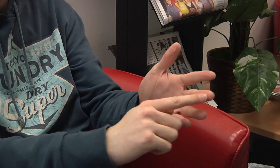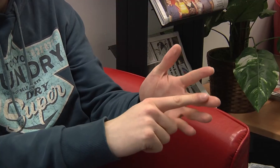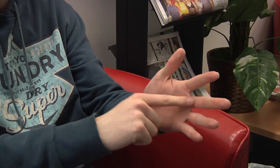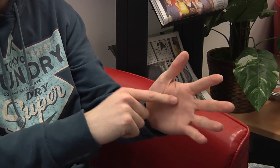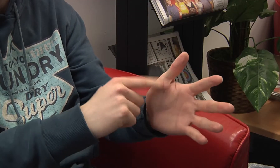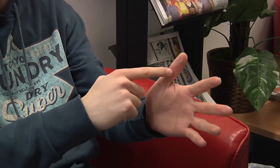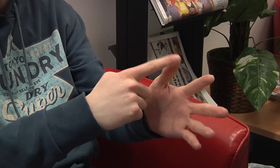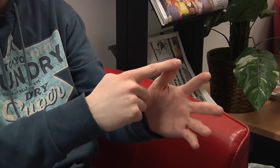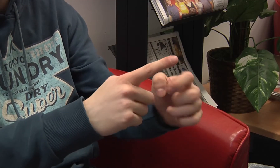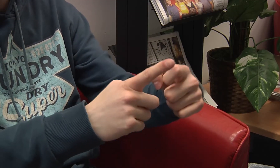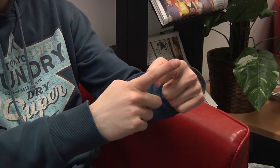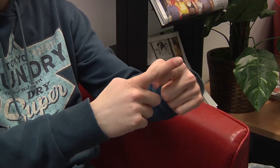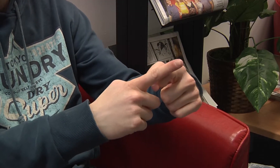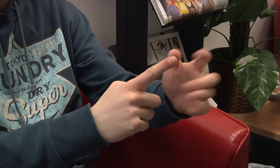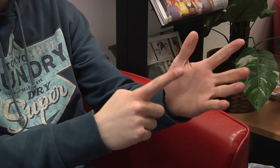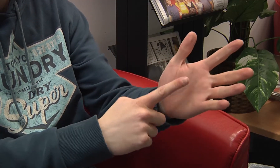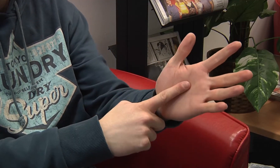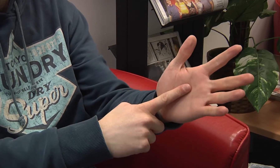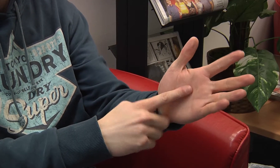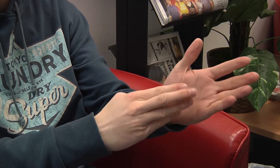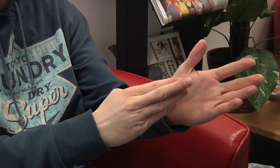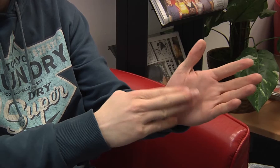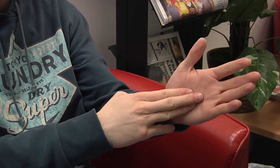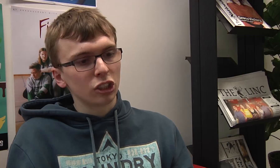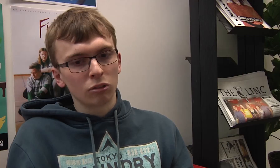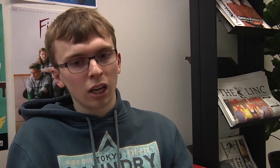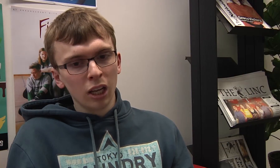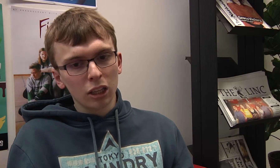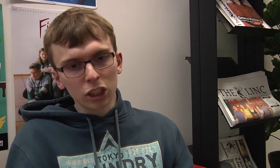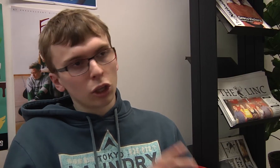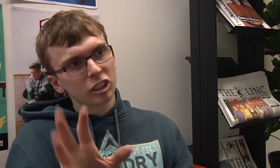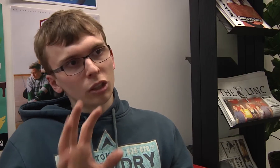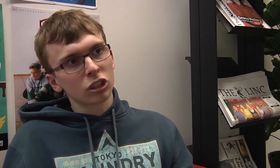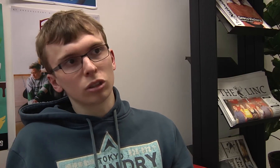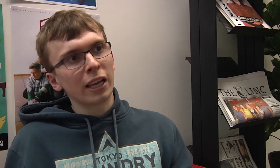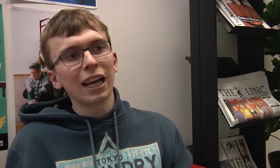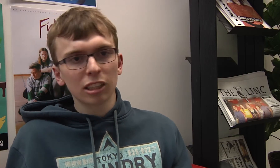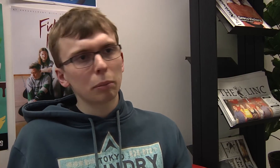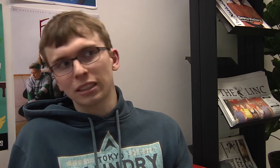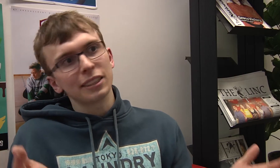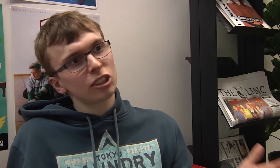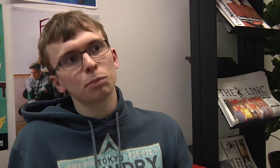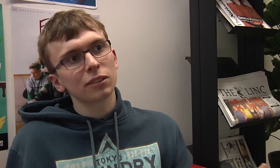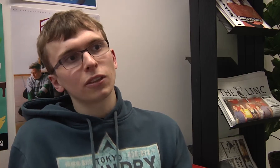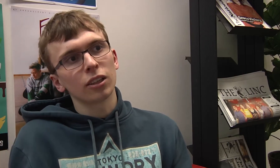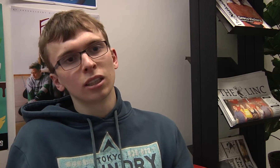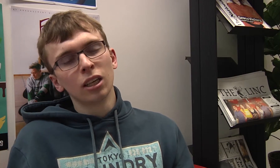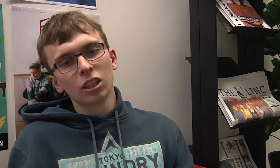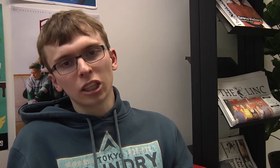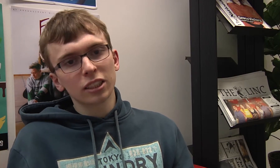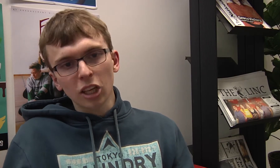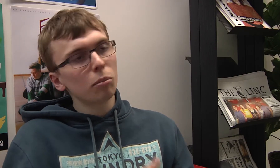It opens up new opportunities. breaks down barriers. You can make new friendships and you learn a lot of skills along the way. And some people have said it's just a bit of